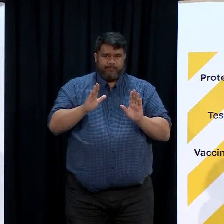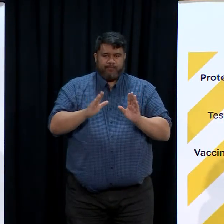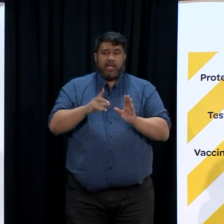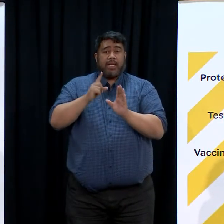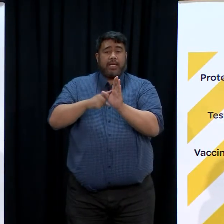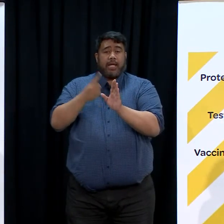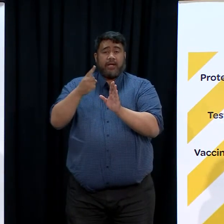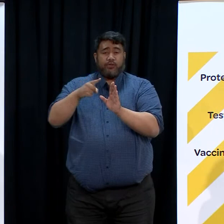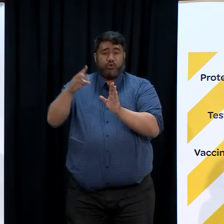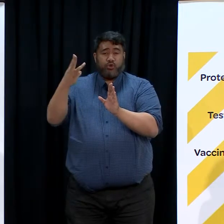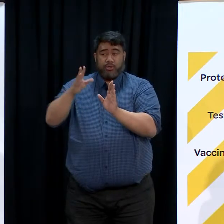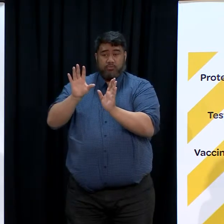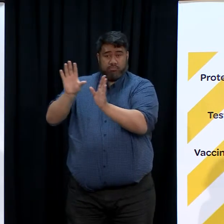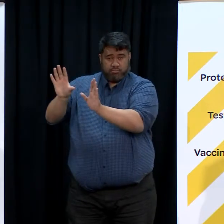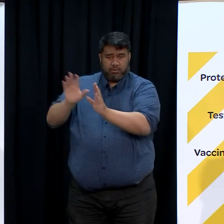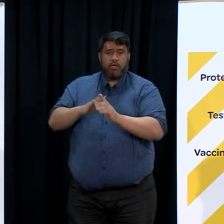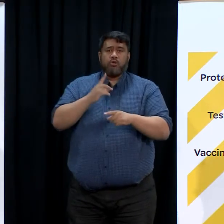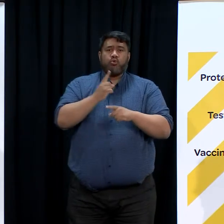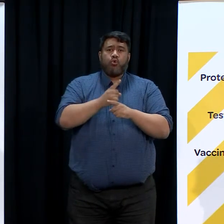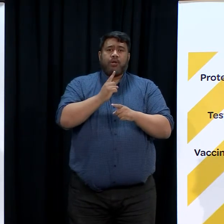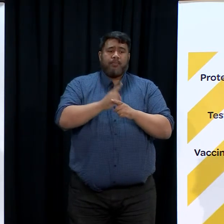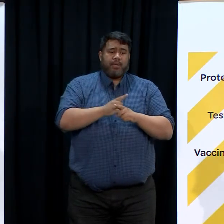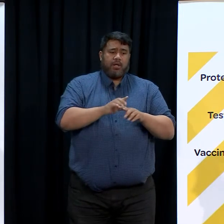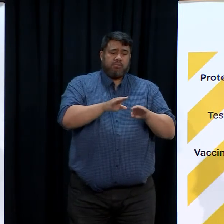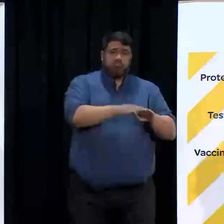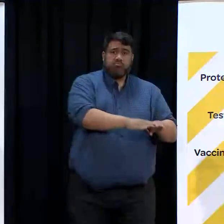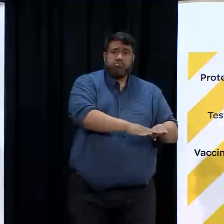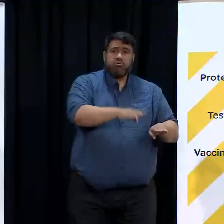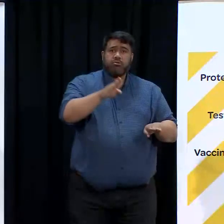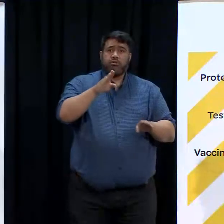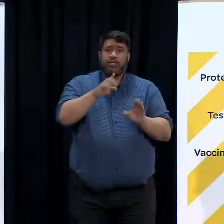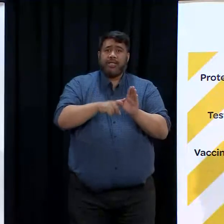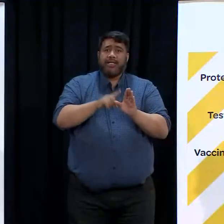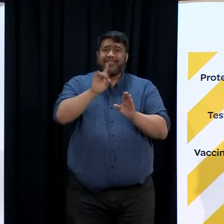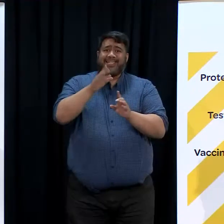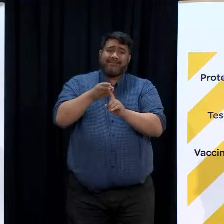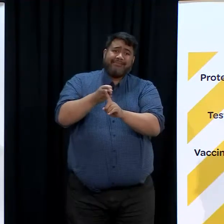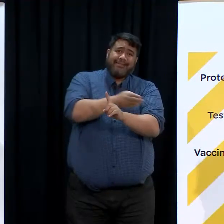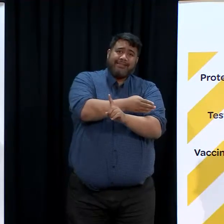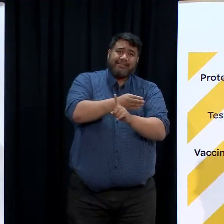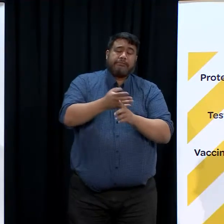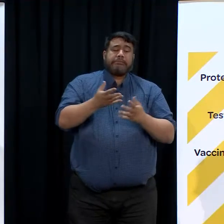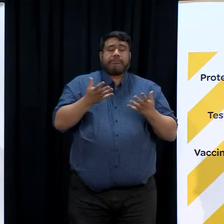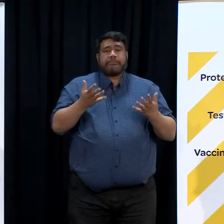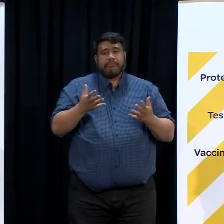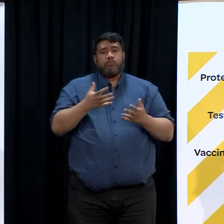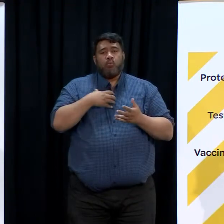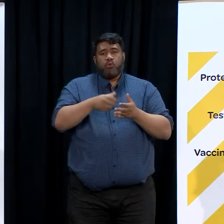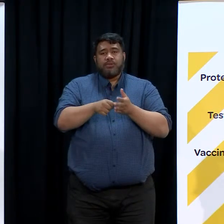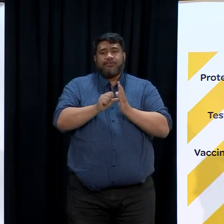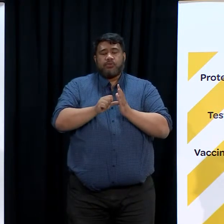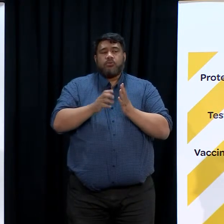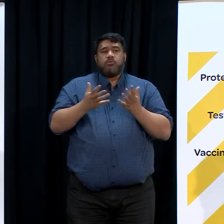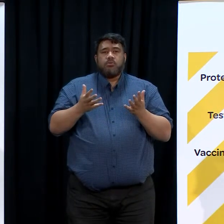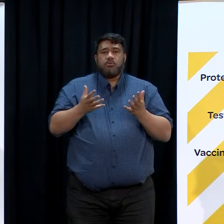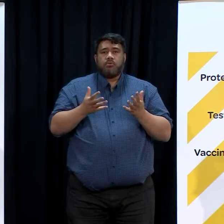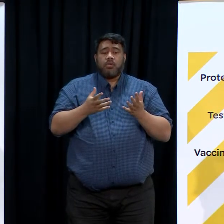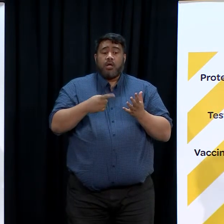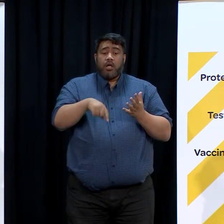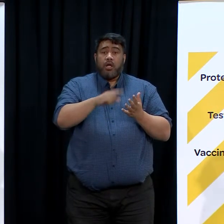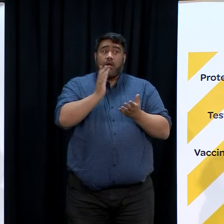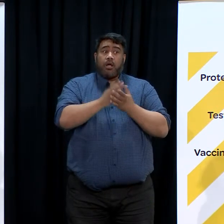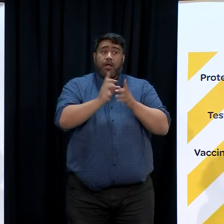one. I'm not completely ruling out these students in Level 3 regions being able to return before the end of the school year, but if they do, we'll need